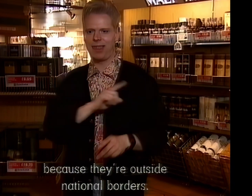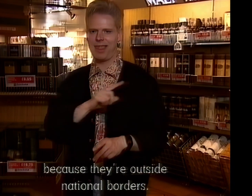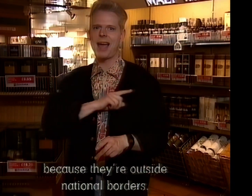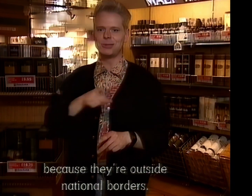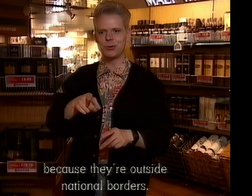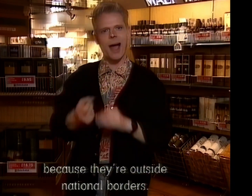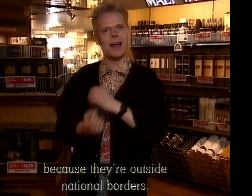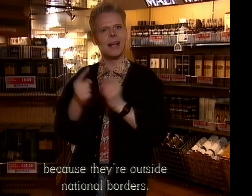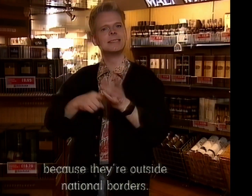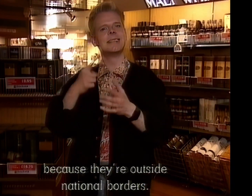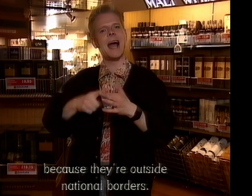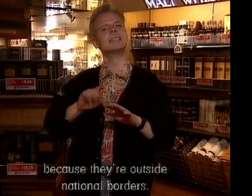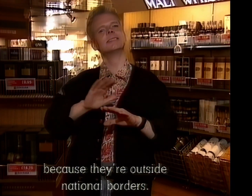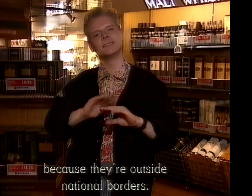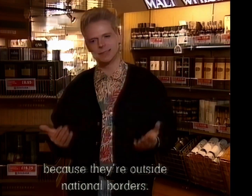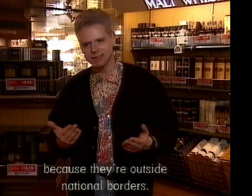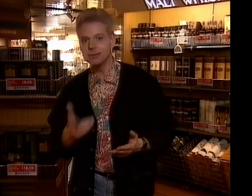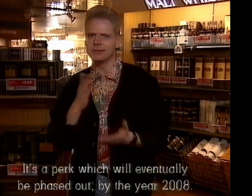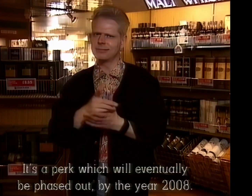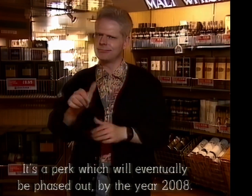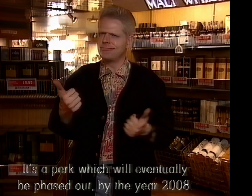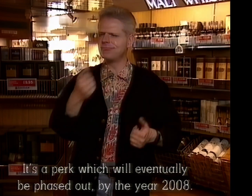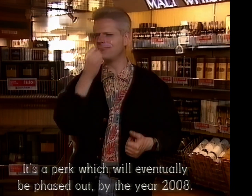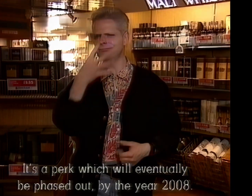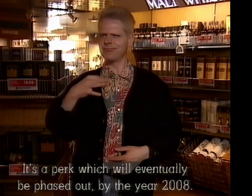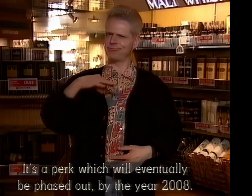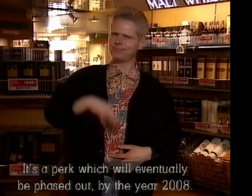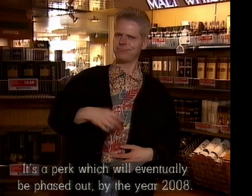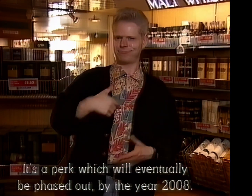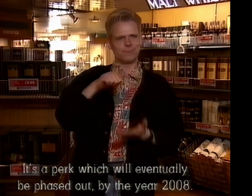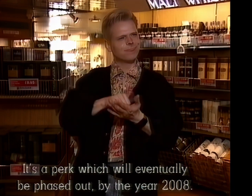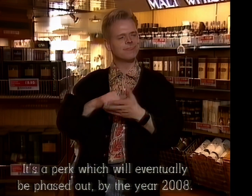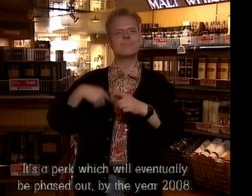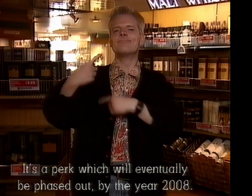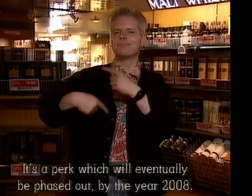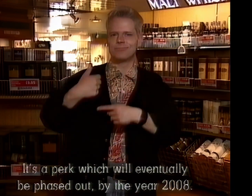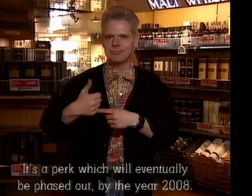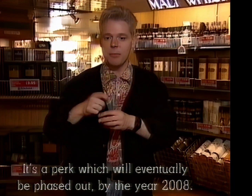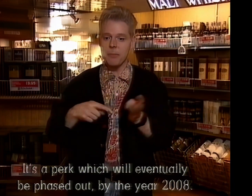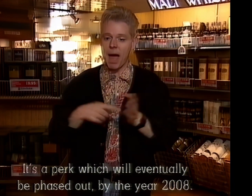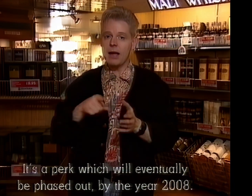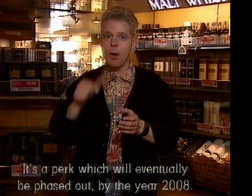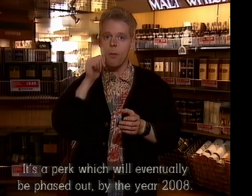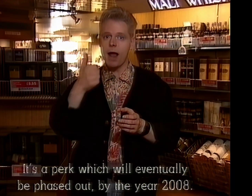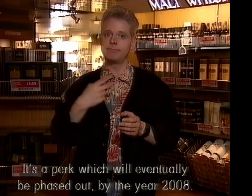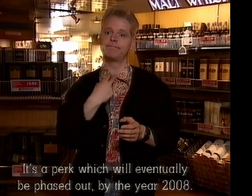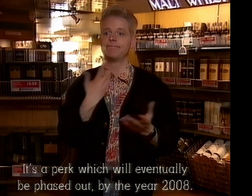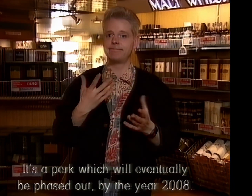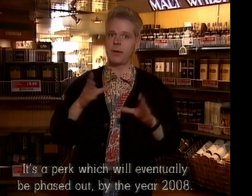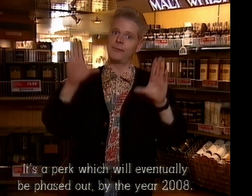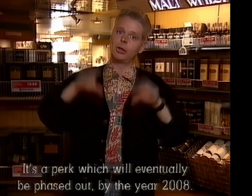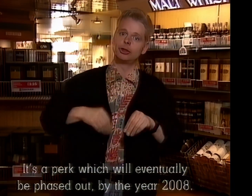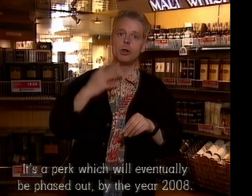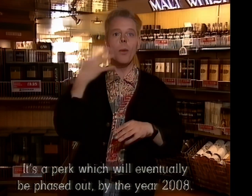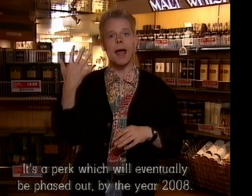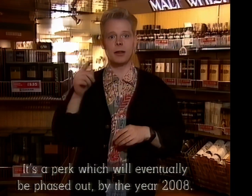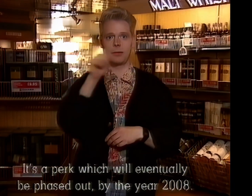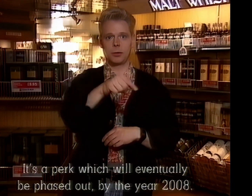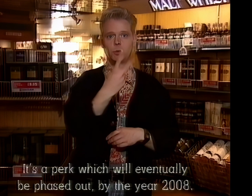national borders. It's a perk which will eventually be phased out by the year